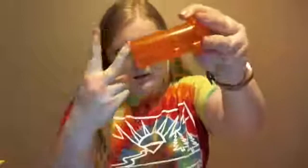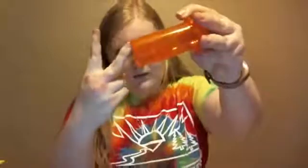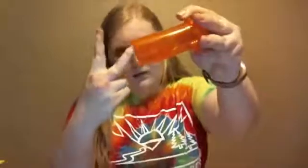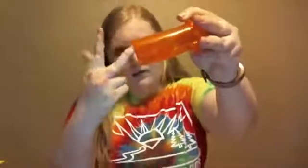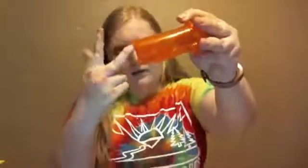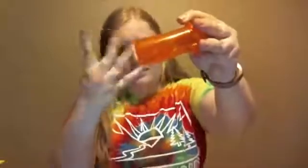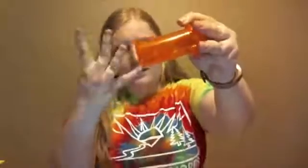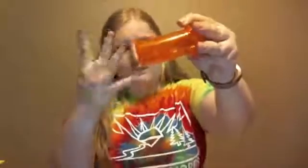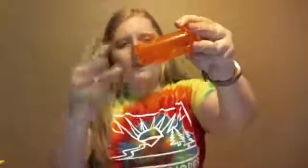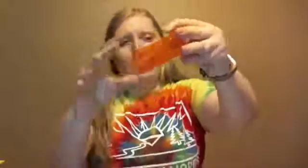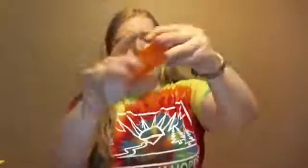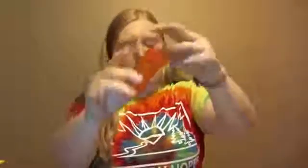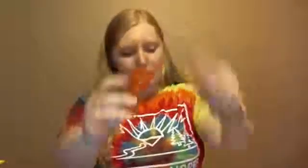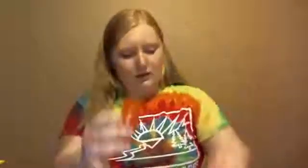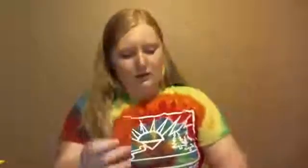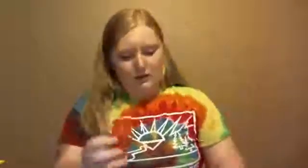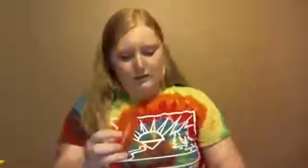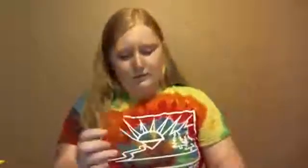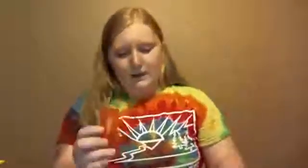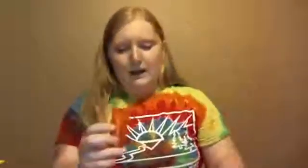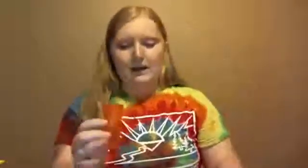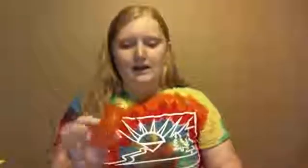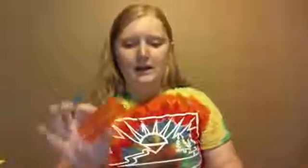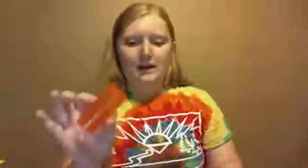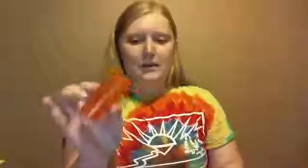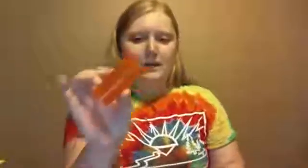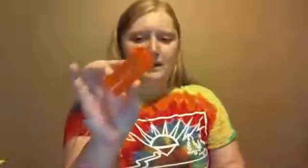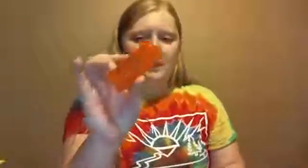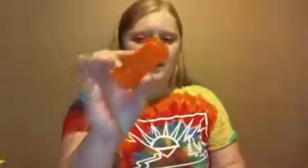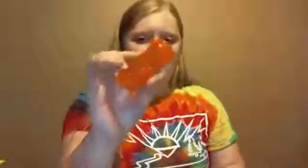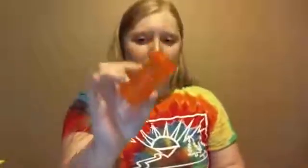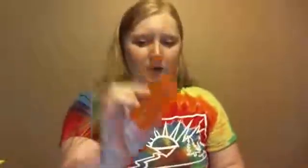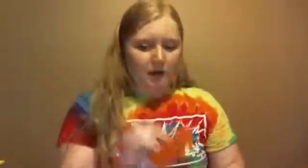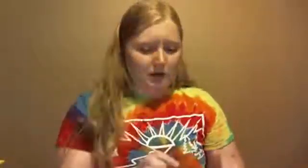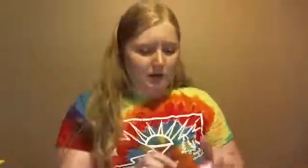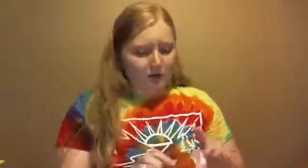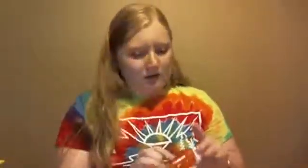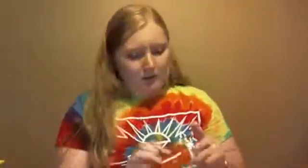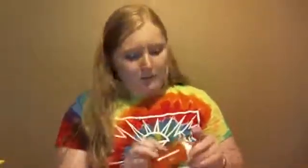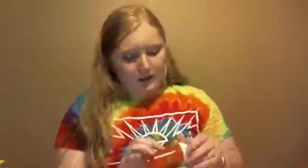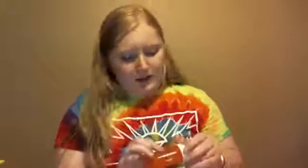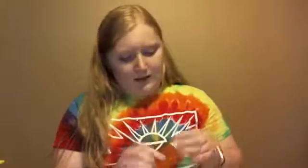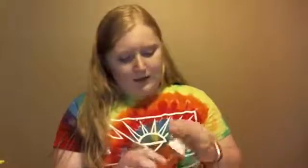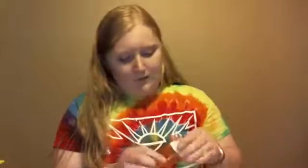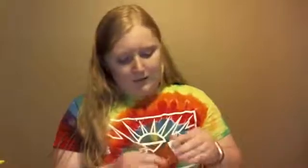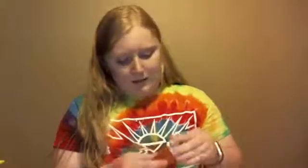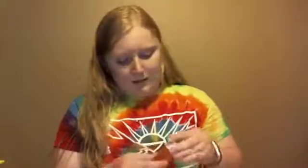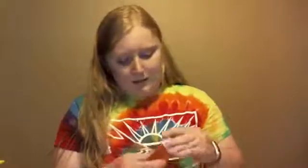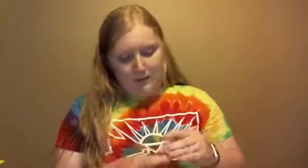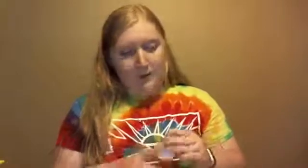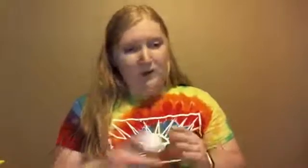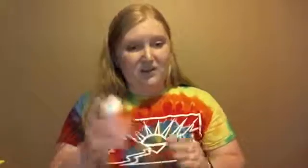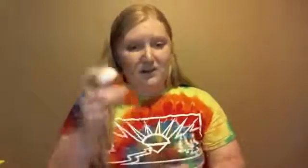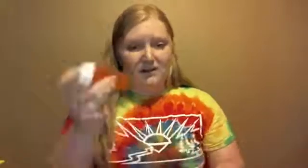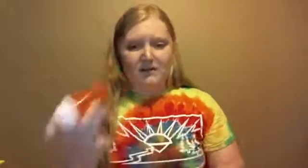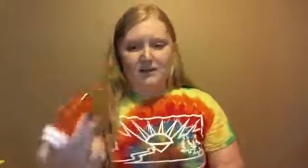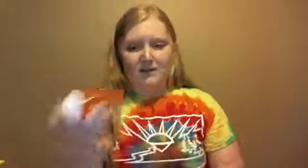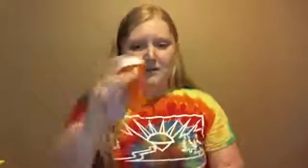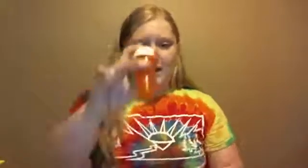2, 3, 4. And I decided to put these in the pill bottle because I figured it would be more fun sensory-wise